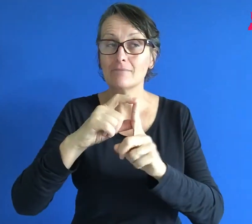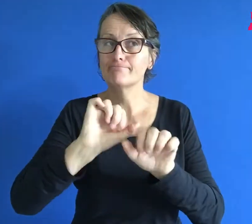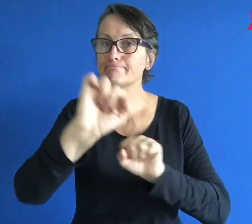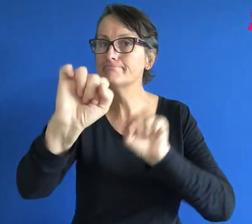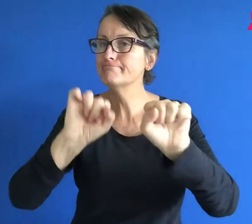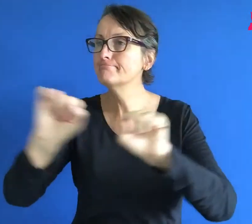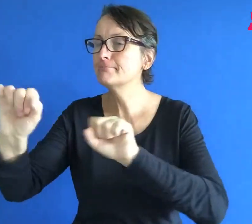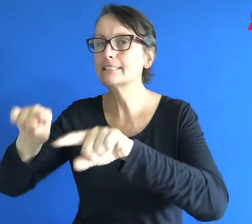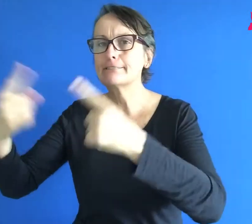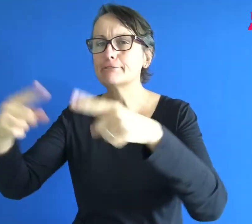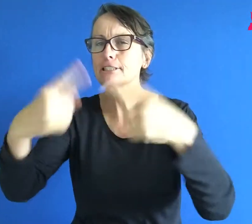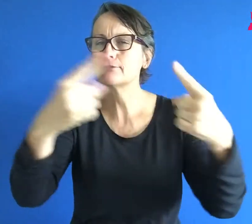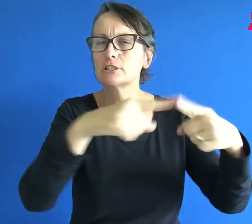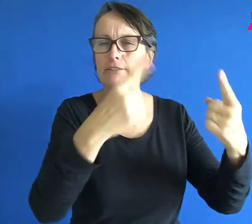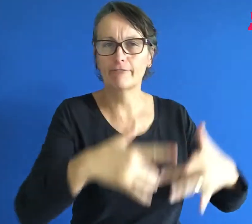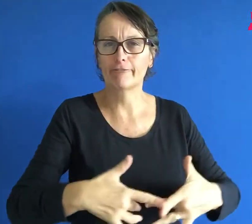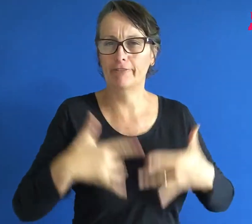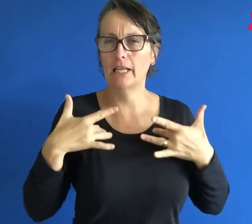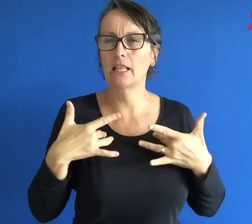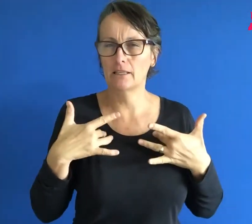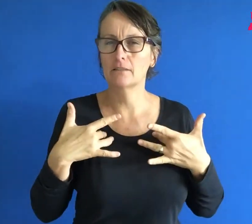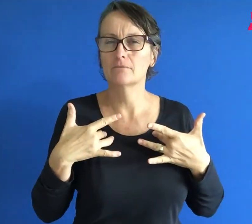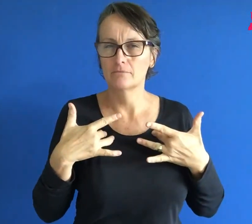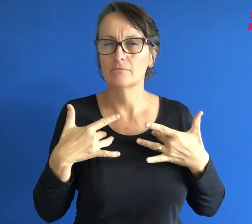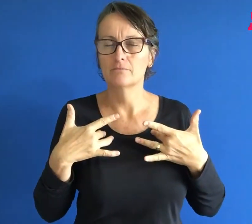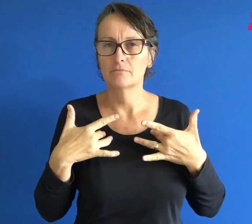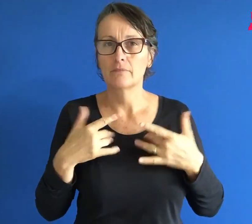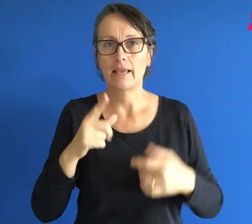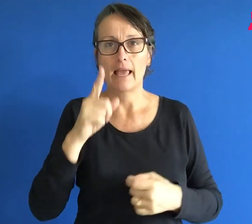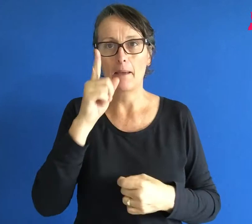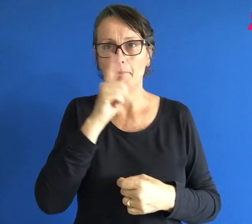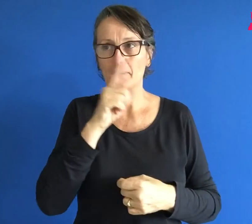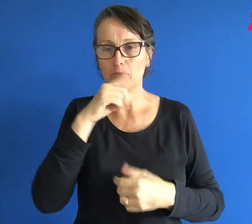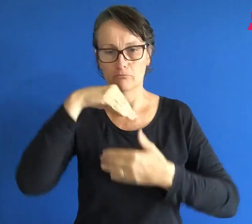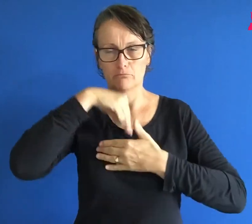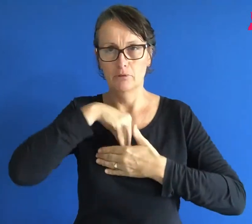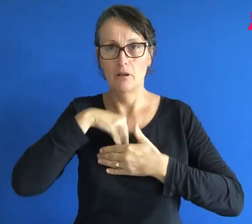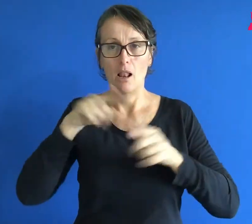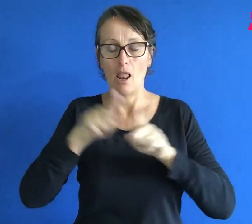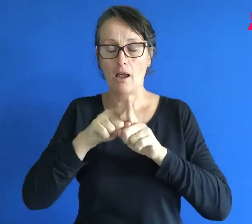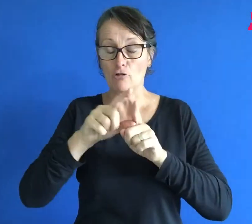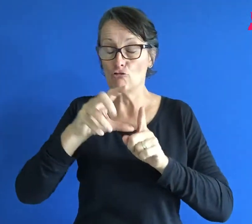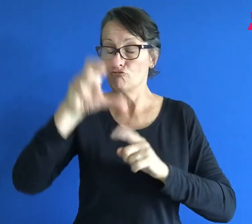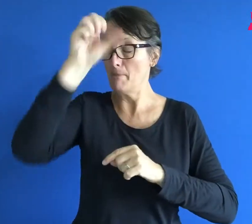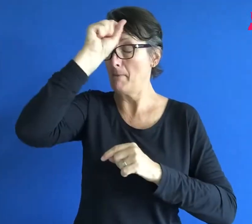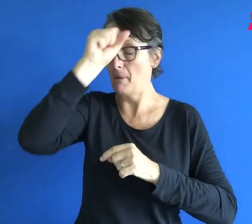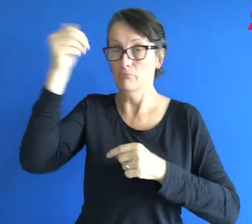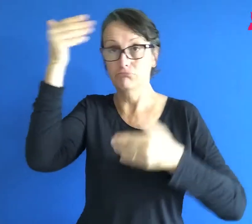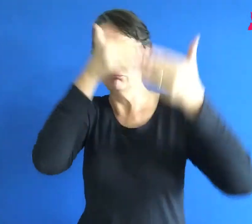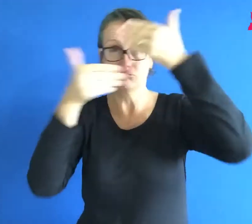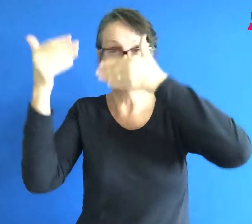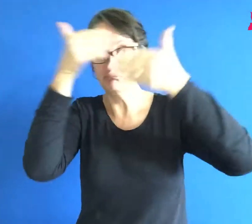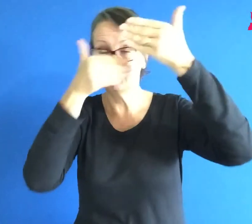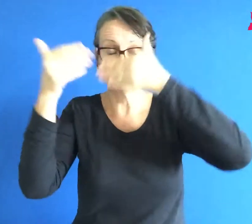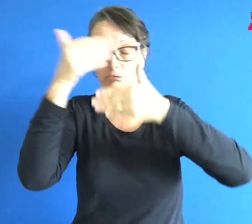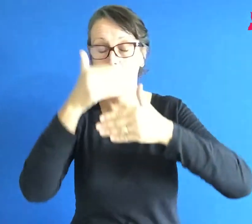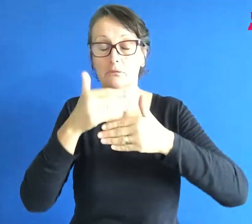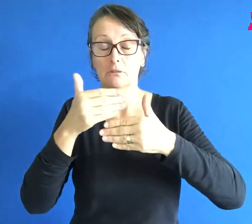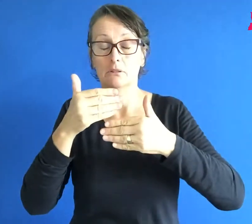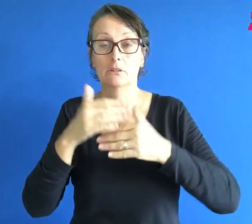sort of personalised view, and you know the sorts of things people have are flashbacks, replaying of images, usually something they've seen,